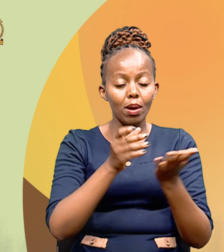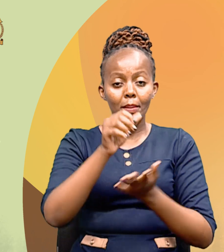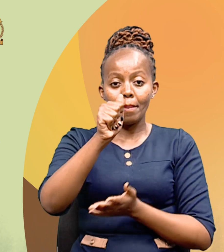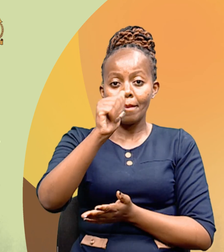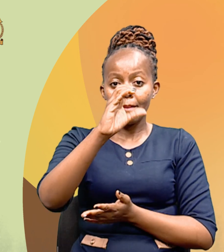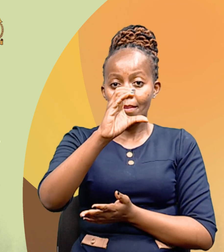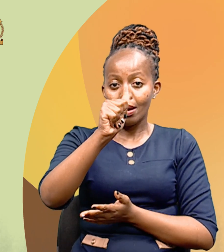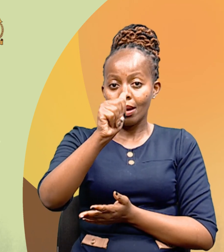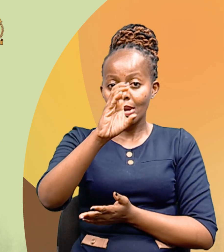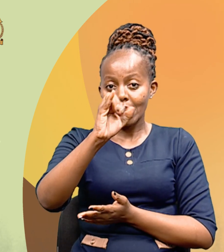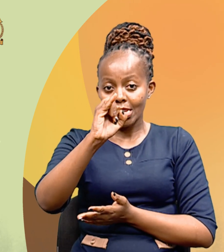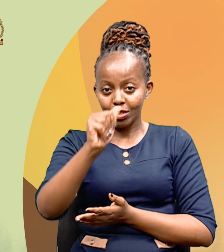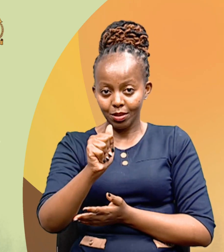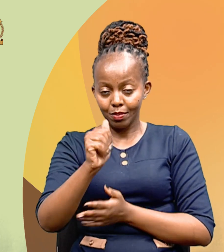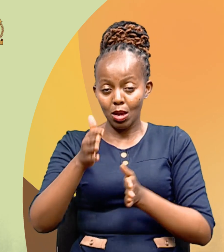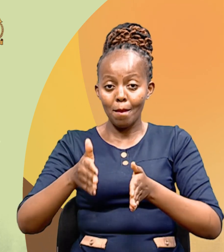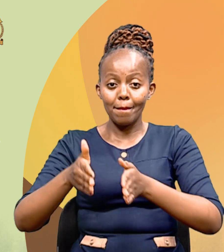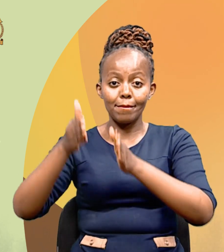Acacia Block,